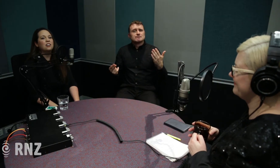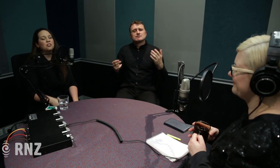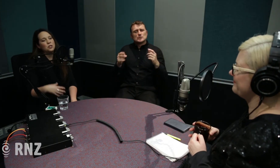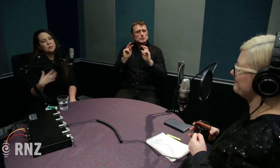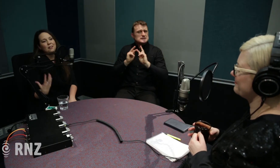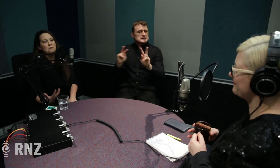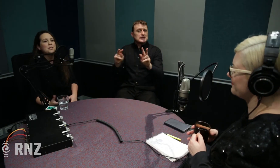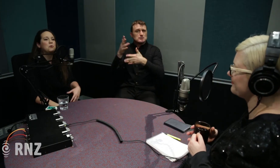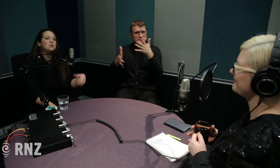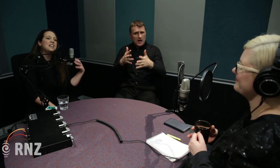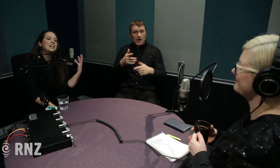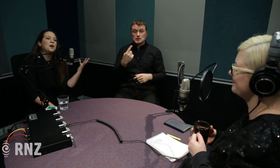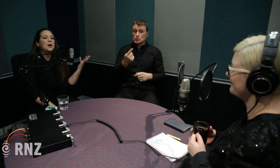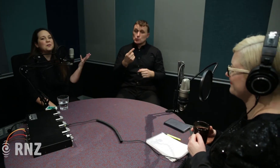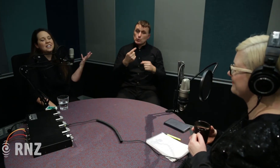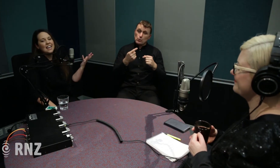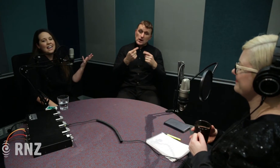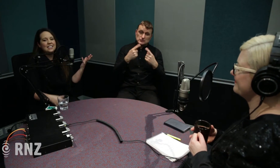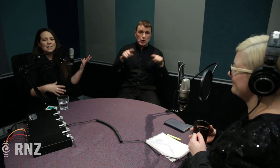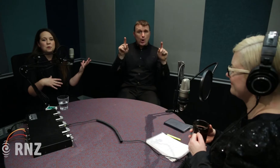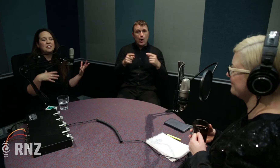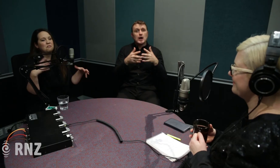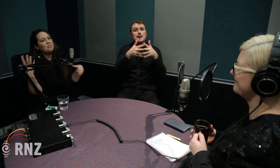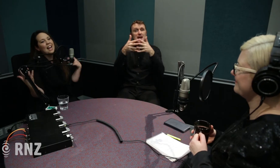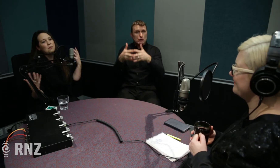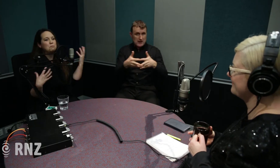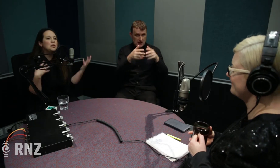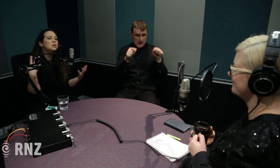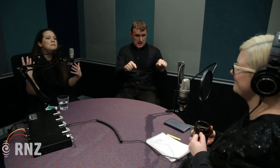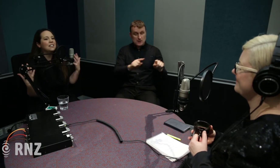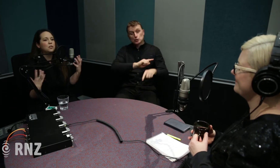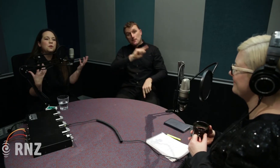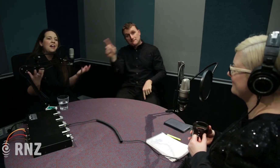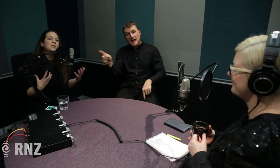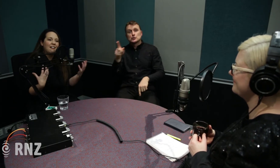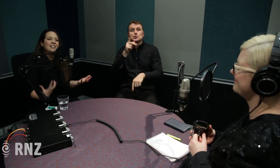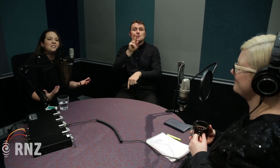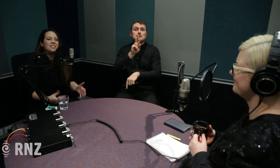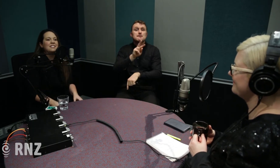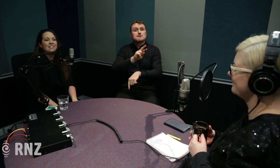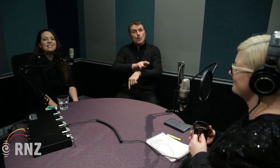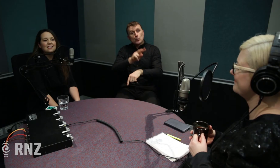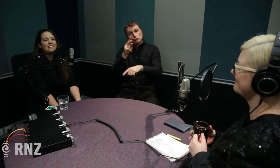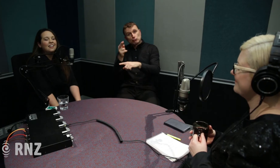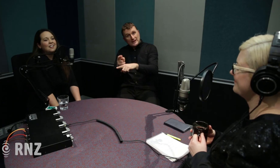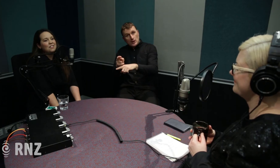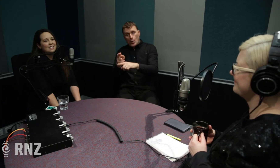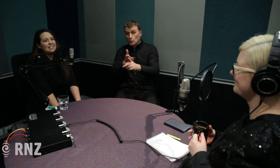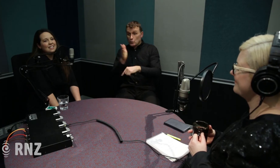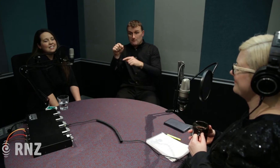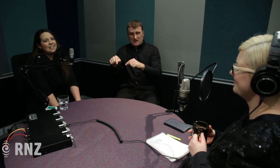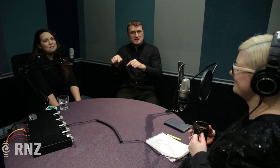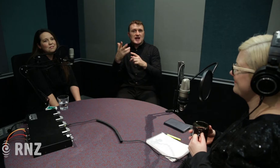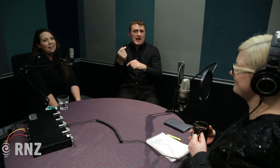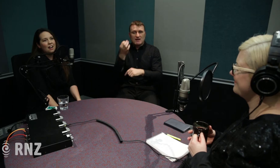America, she talks about going back to Puerto Rico and they talk about the flowers blooming. And so we have signs for things like that. So it makes